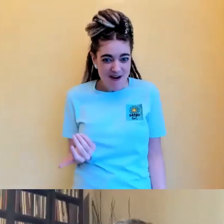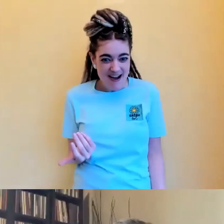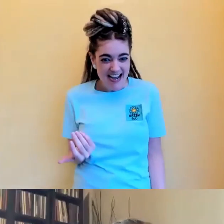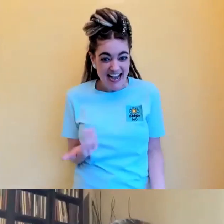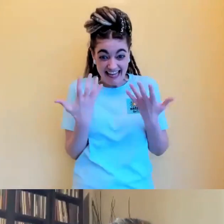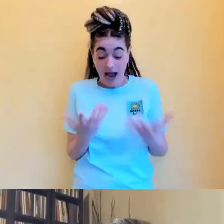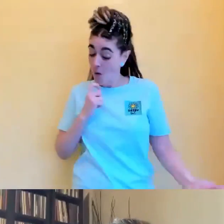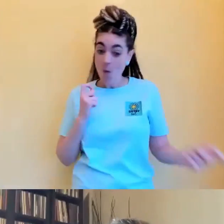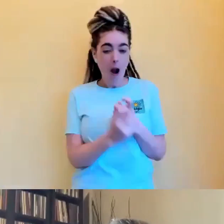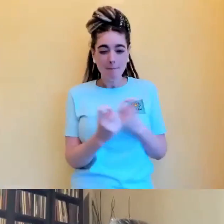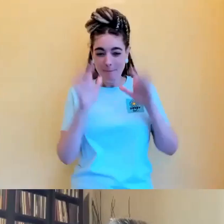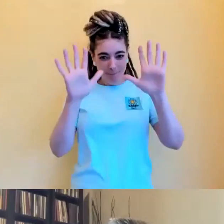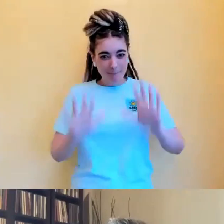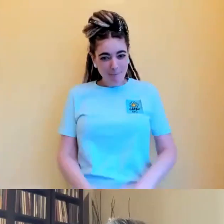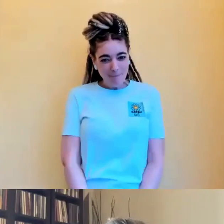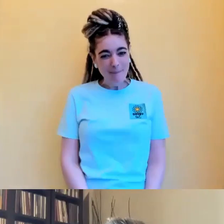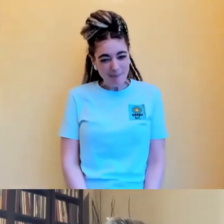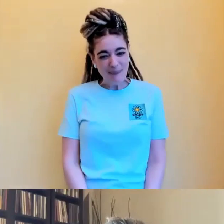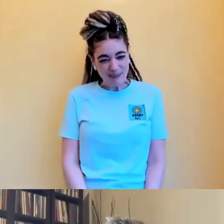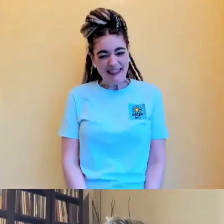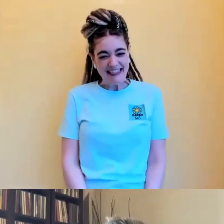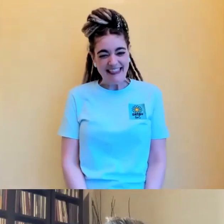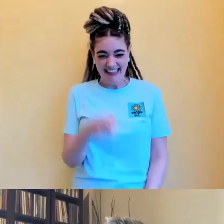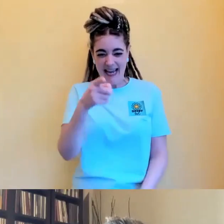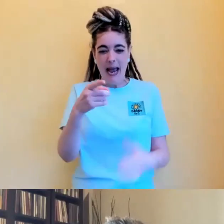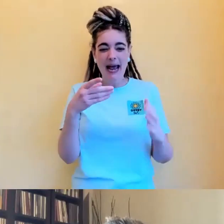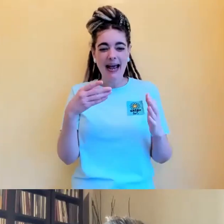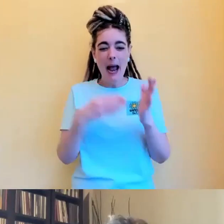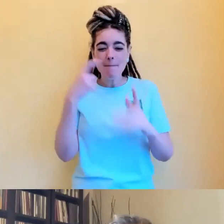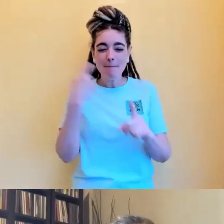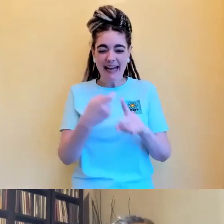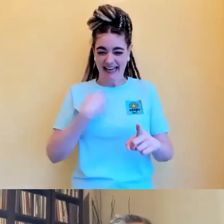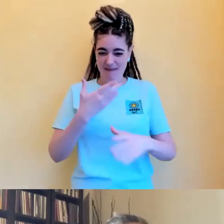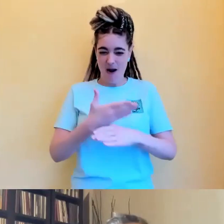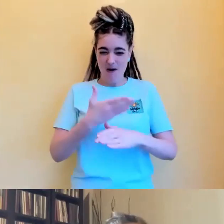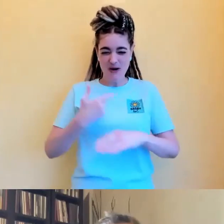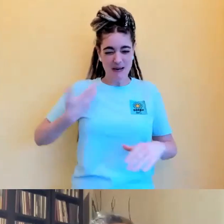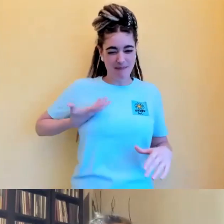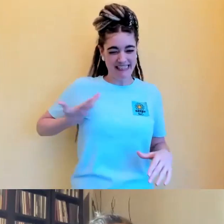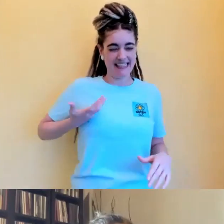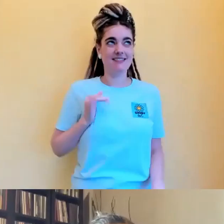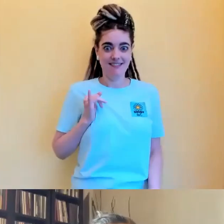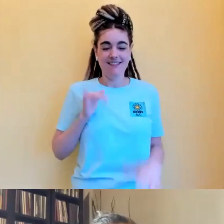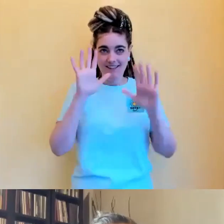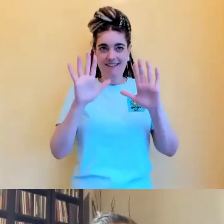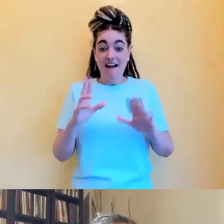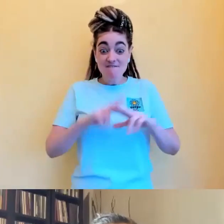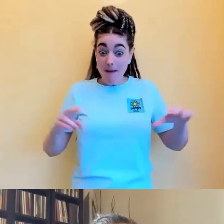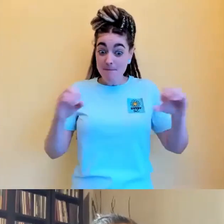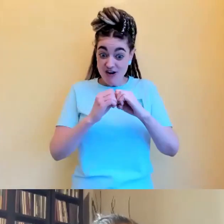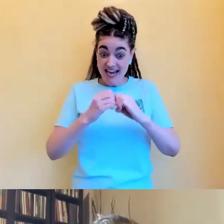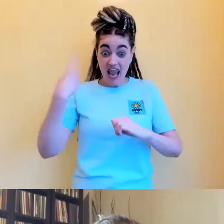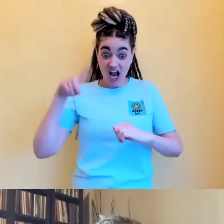been incredible. I must admit, in my work in business, it's been quite phenomenal. I went from in February last year having an